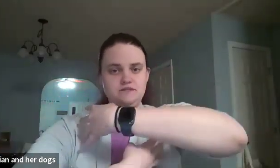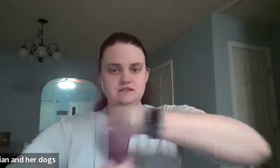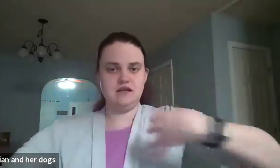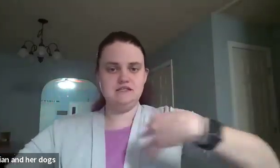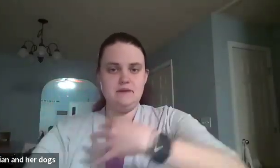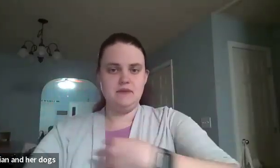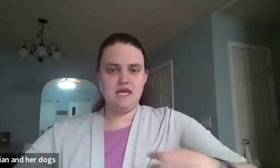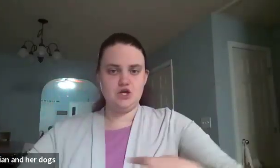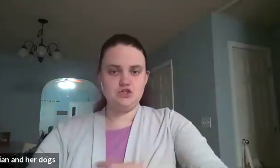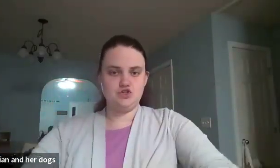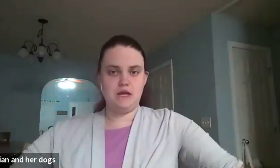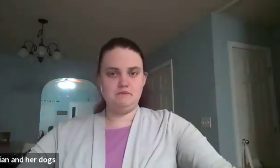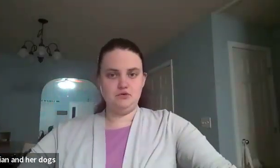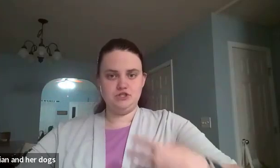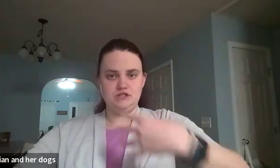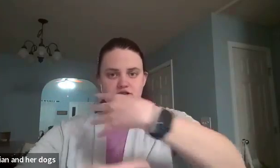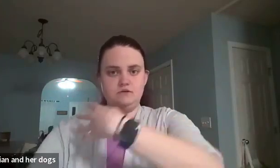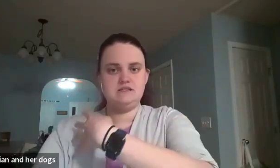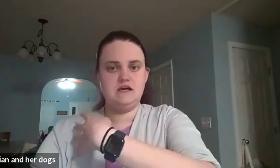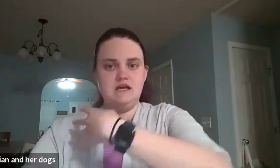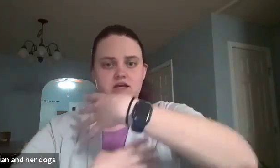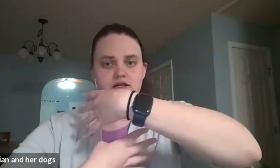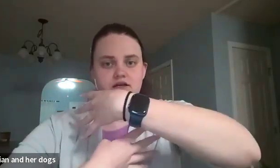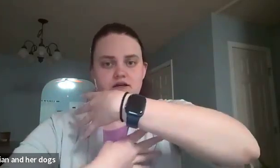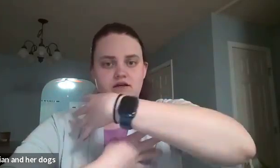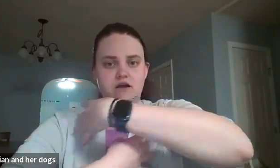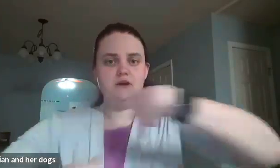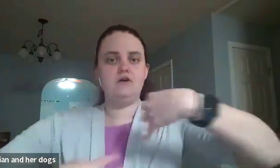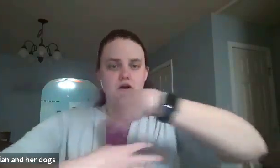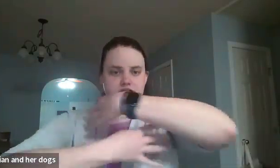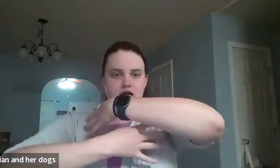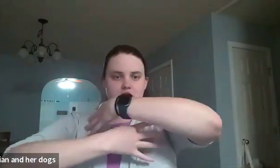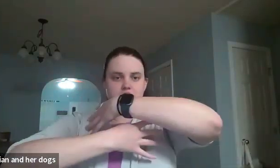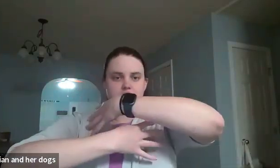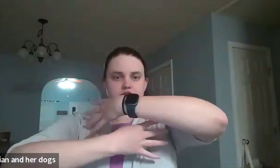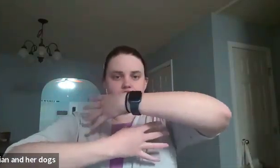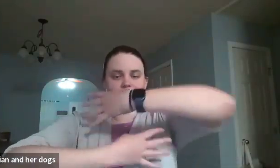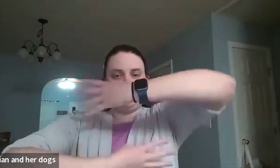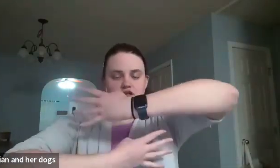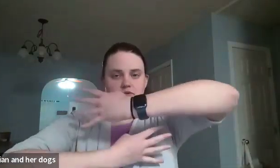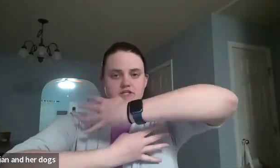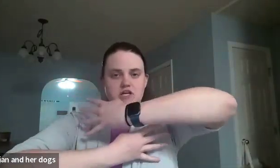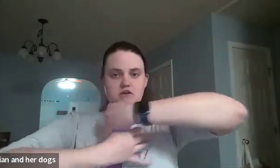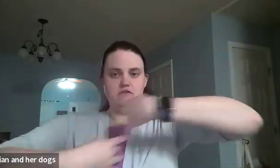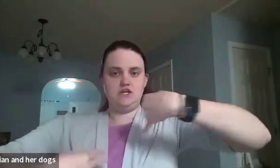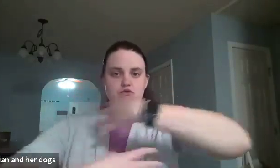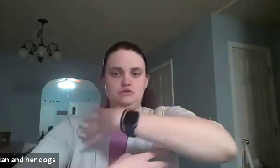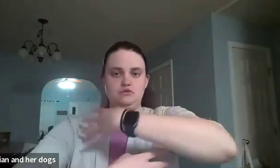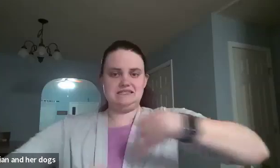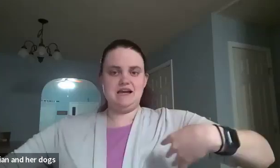opposite sides and make stripe motions. So it's like coming across. Yeah. So it's like on top of each other and then you slide